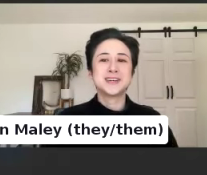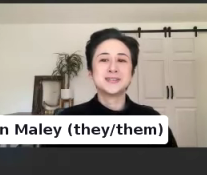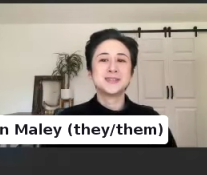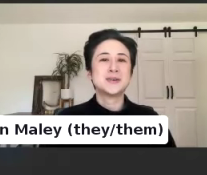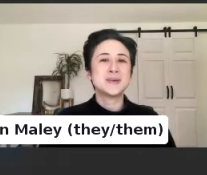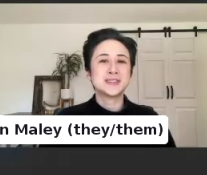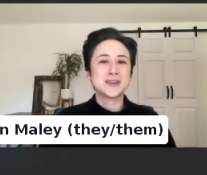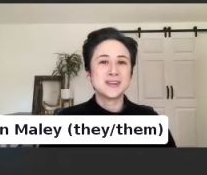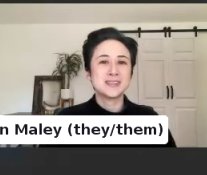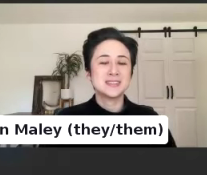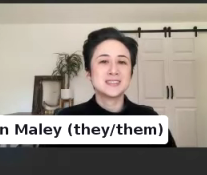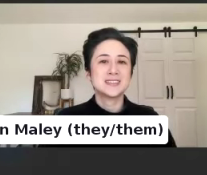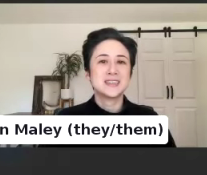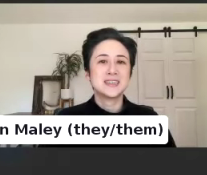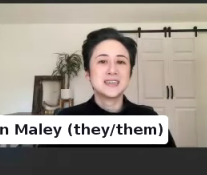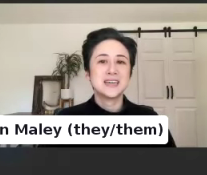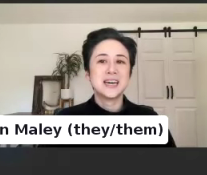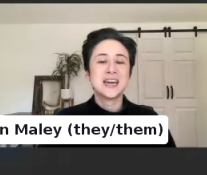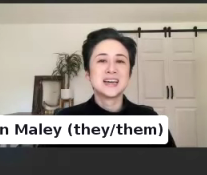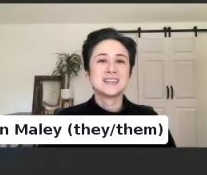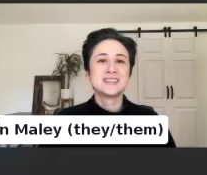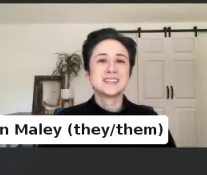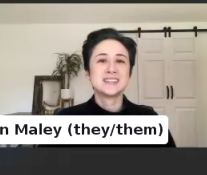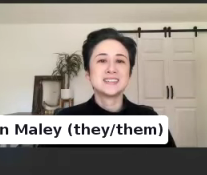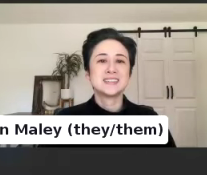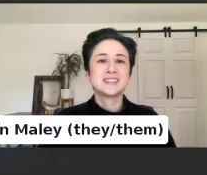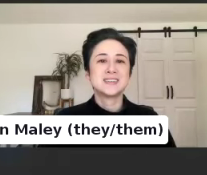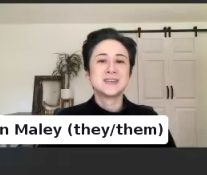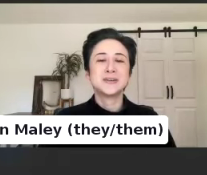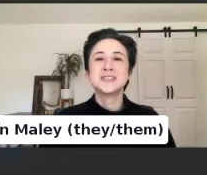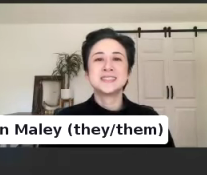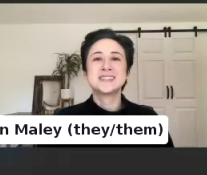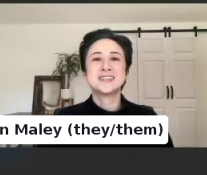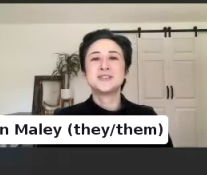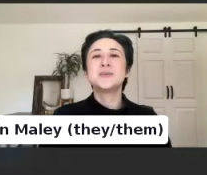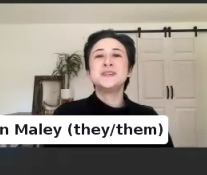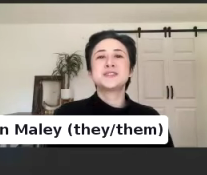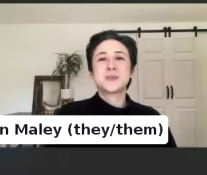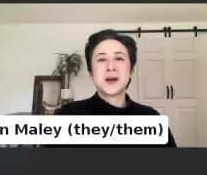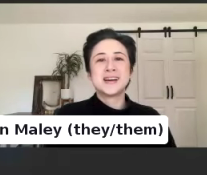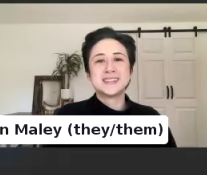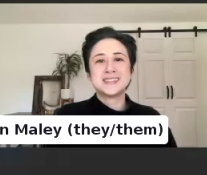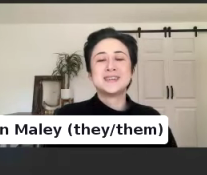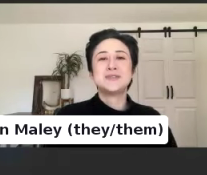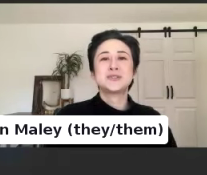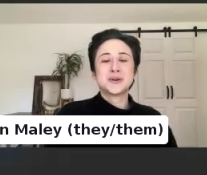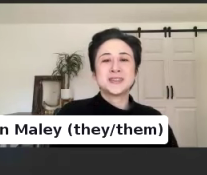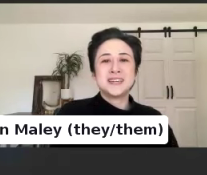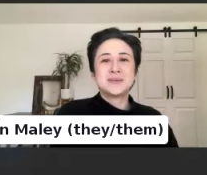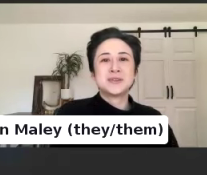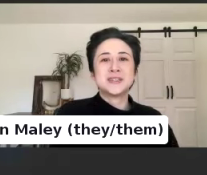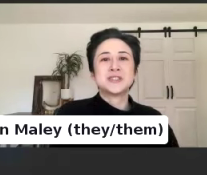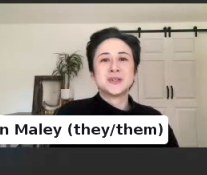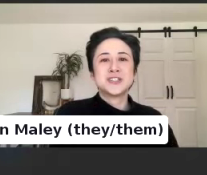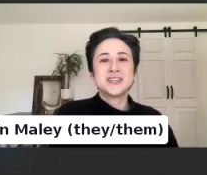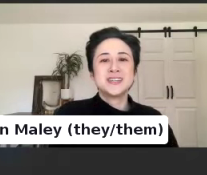about yourself and you know about the cards. And all these insights, you'll be surprised if you start